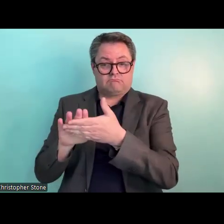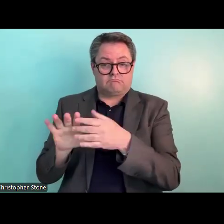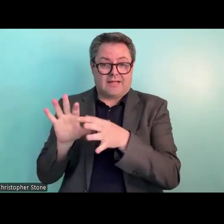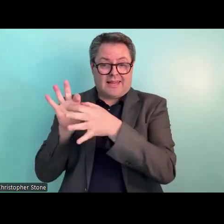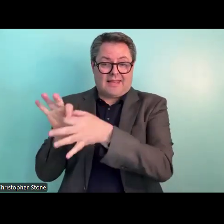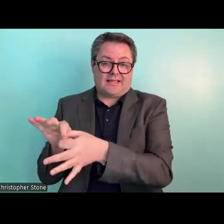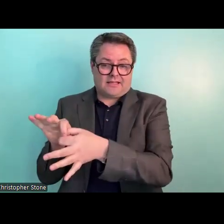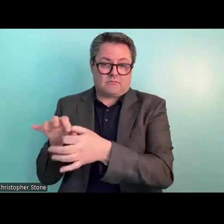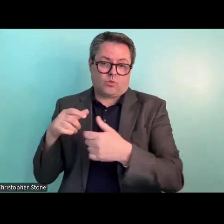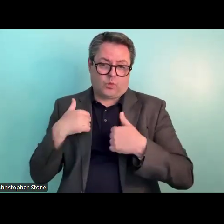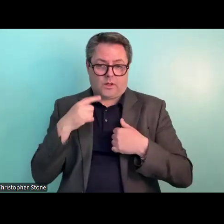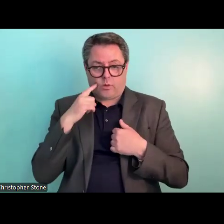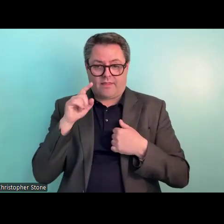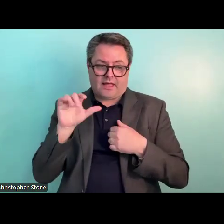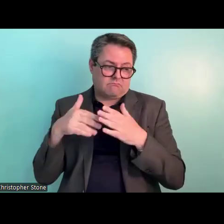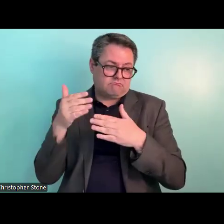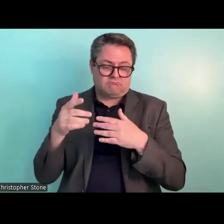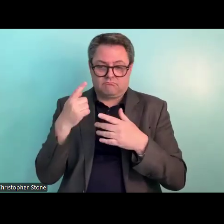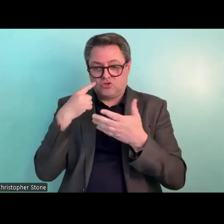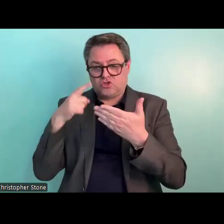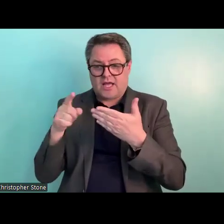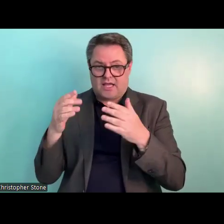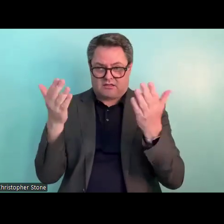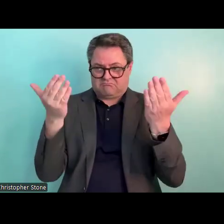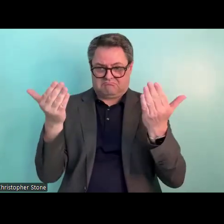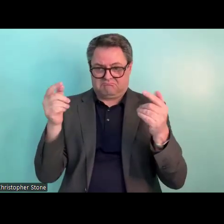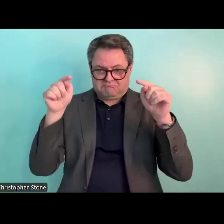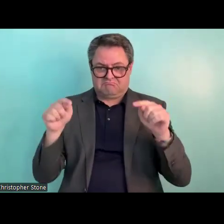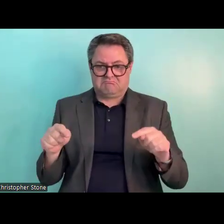So in the chat, you can see the technical support have shared the link.